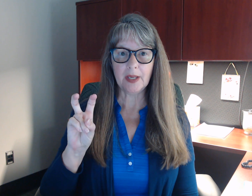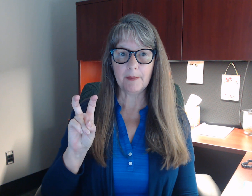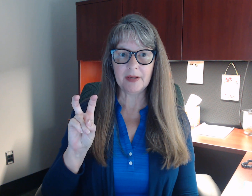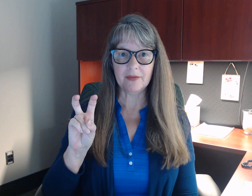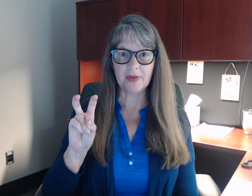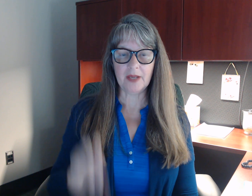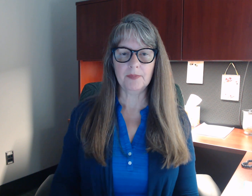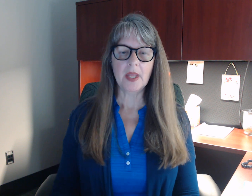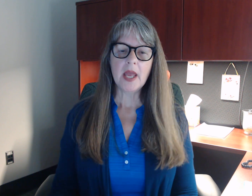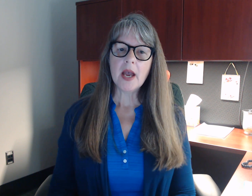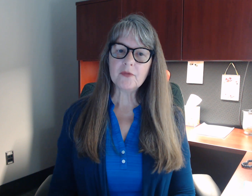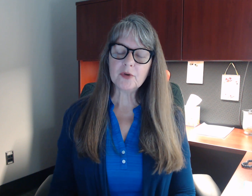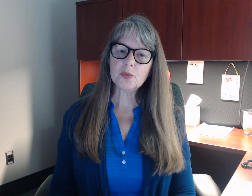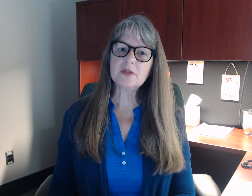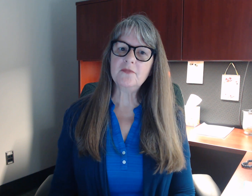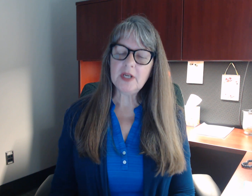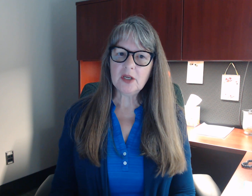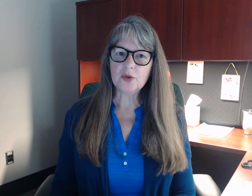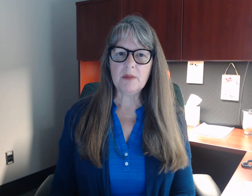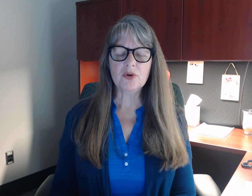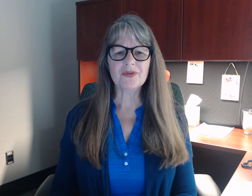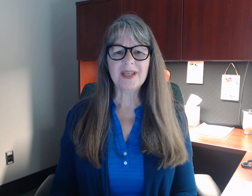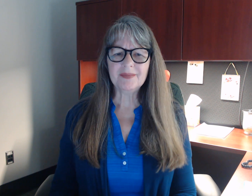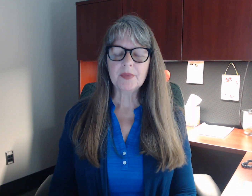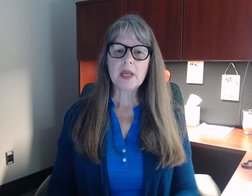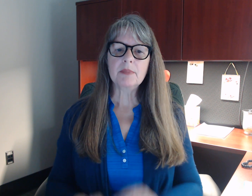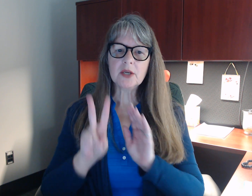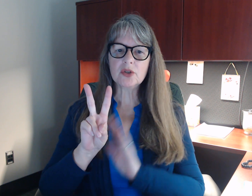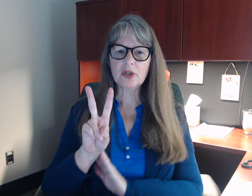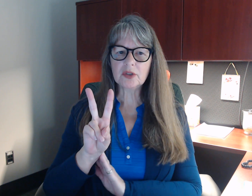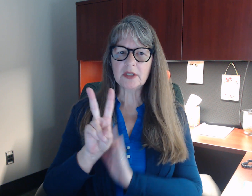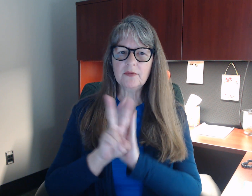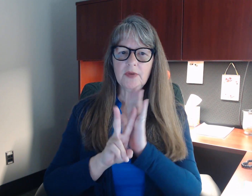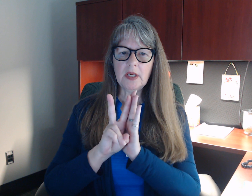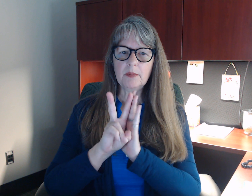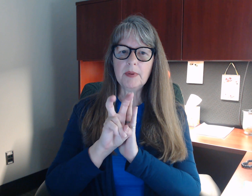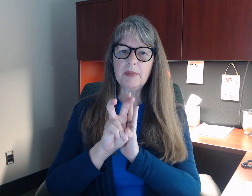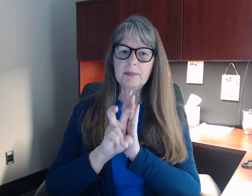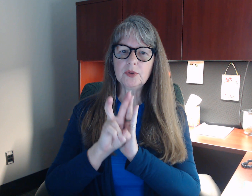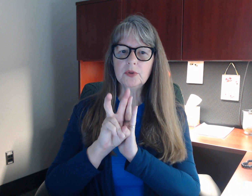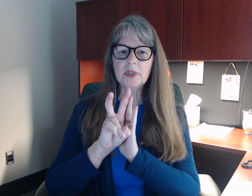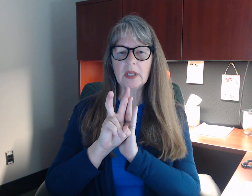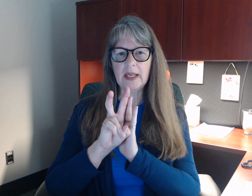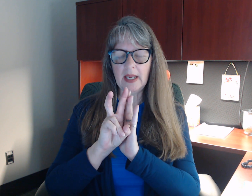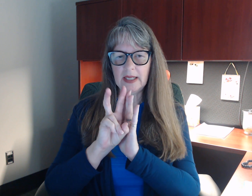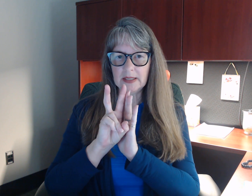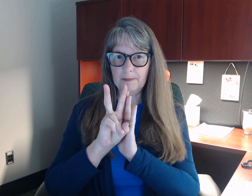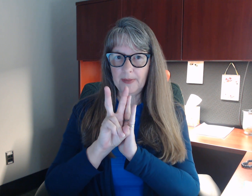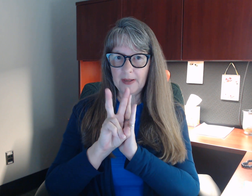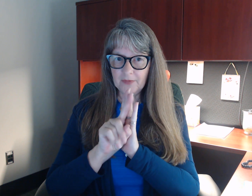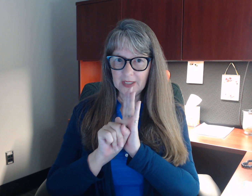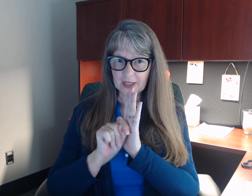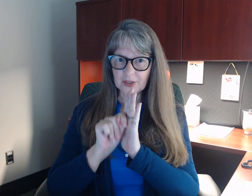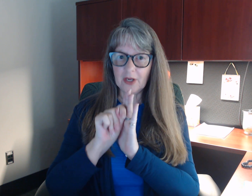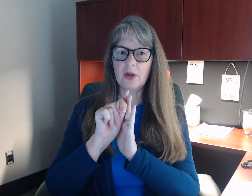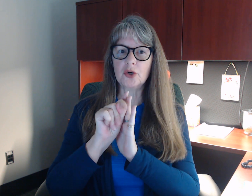Bent V. And the first one is videotape. And you're thinking, because it looks like a V, but people do it as a bent V because you're